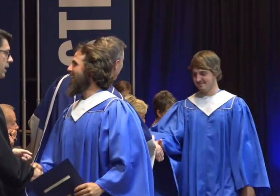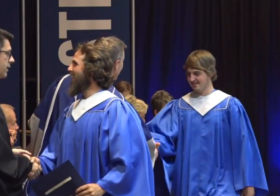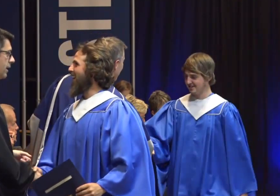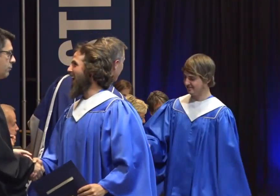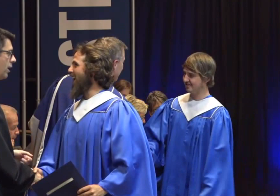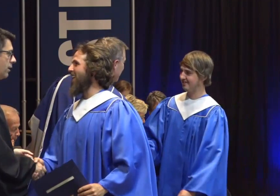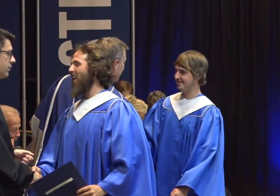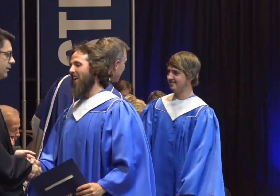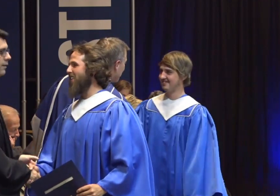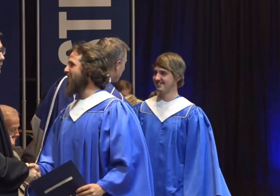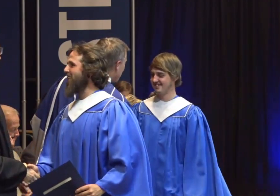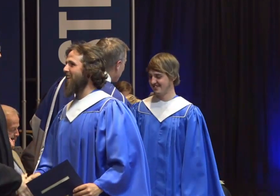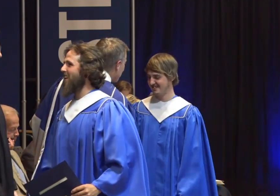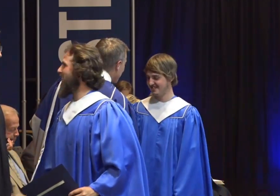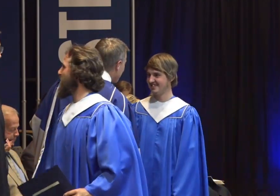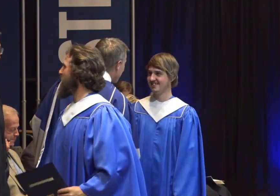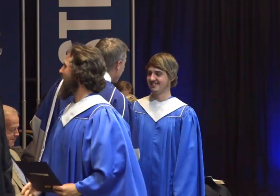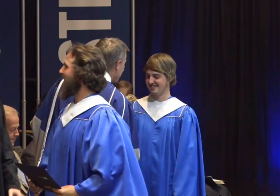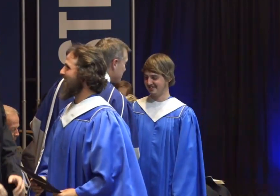Congratulations, Craig.